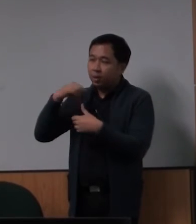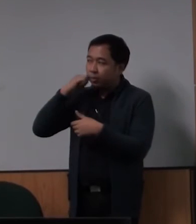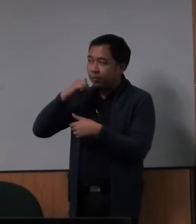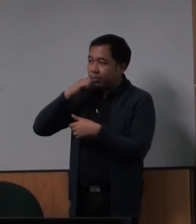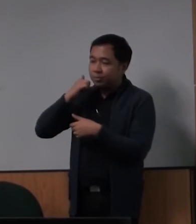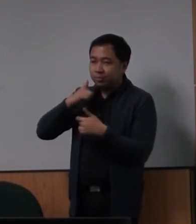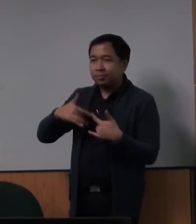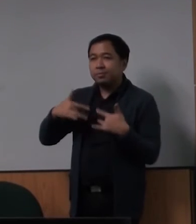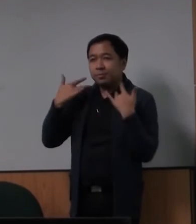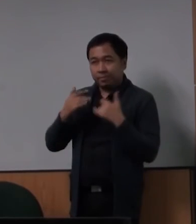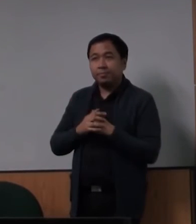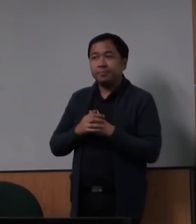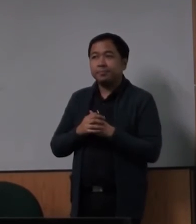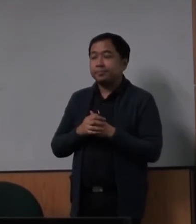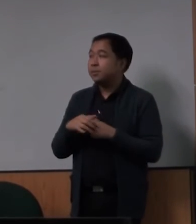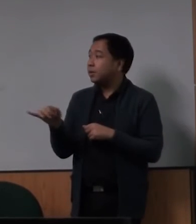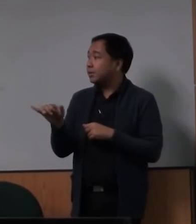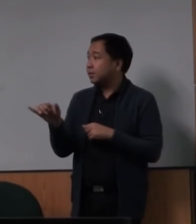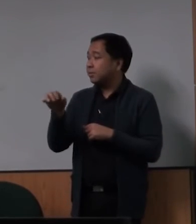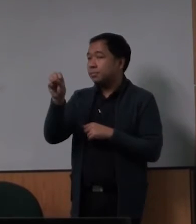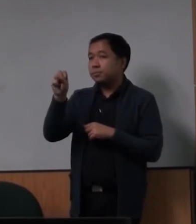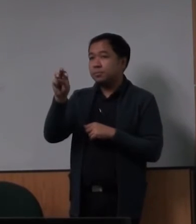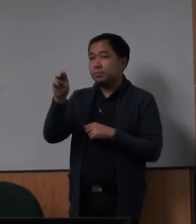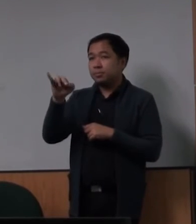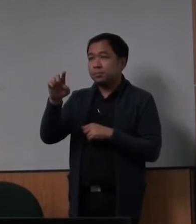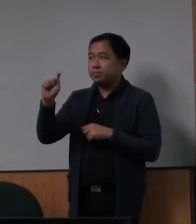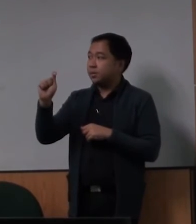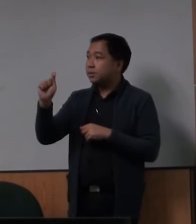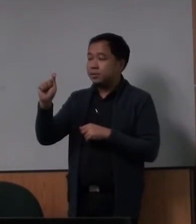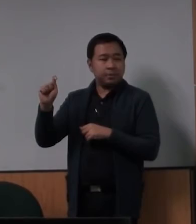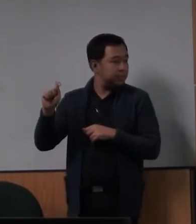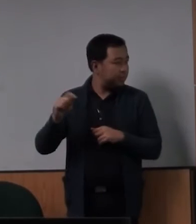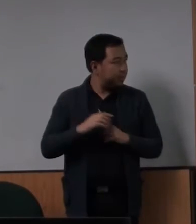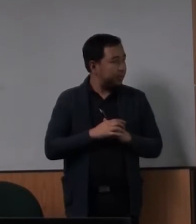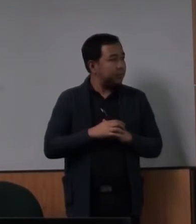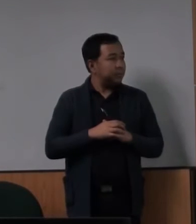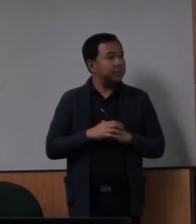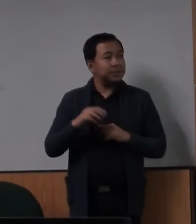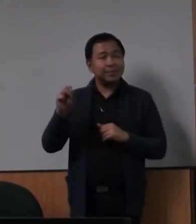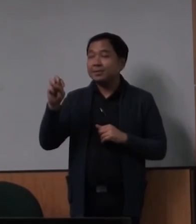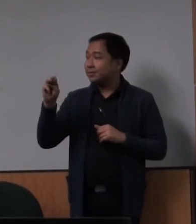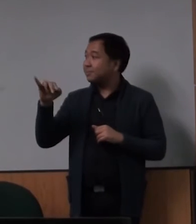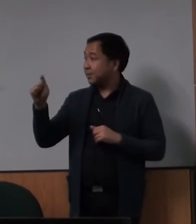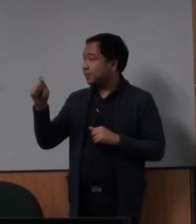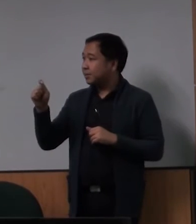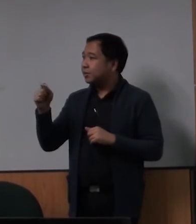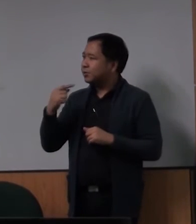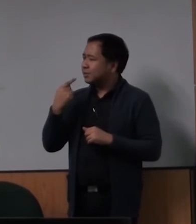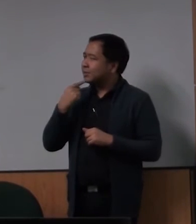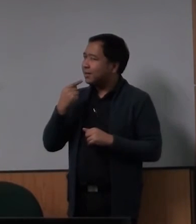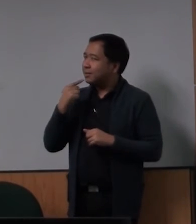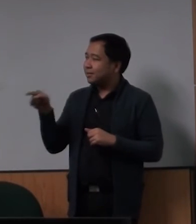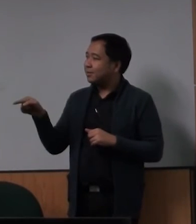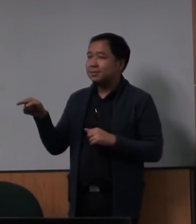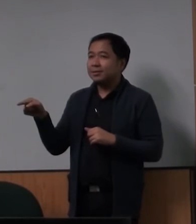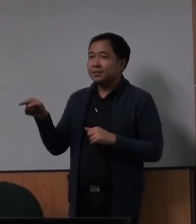living. Same with Smith. She said that it's part of